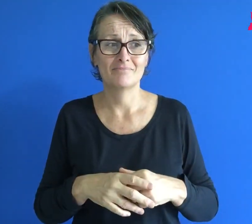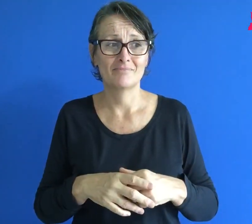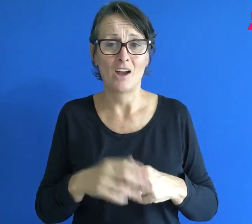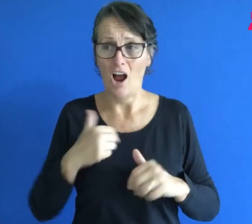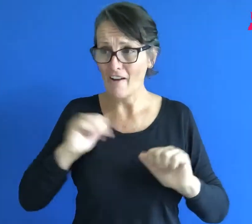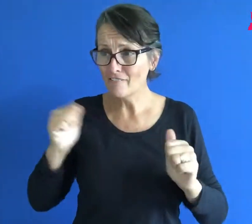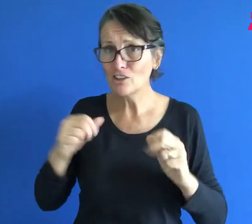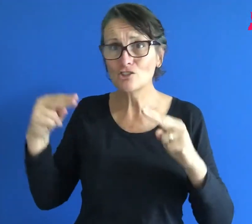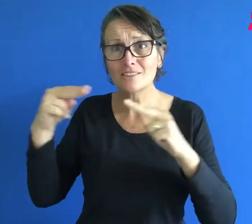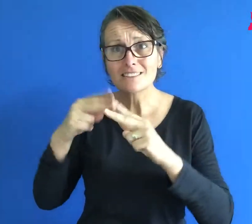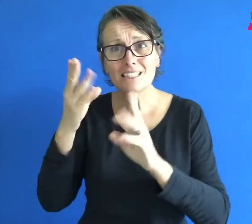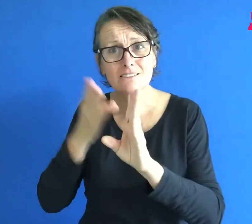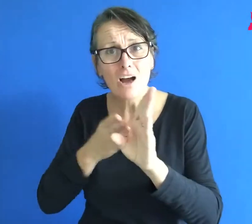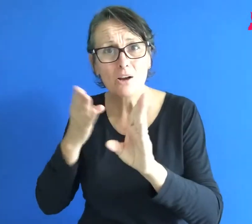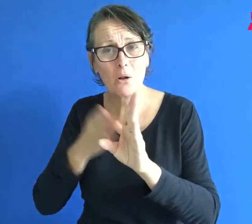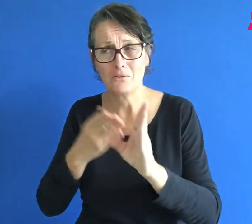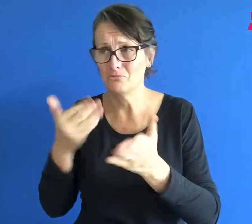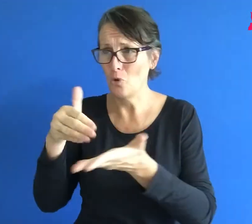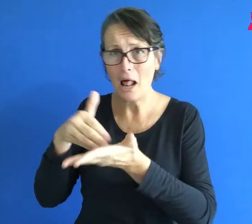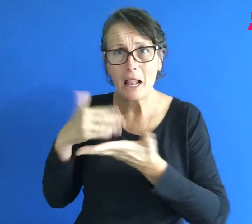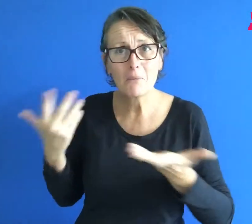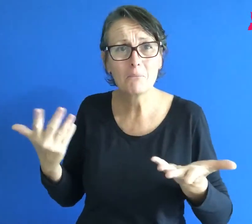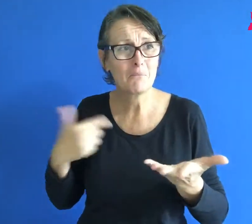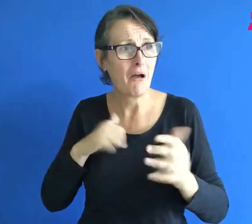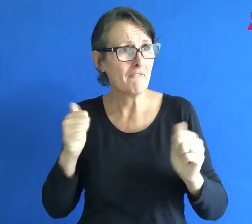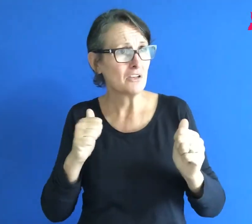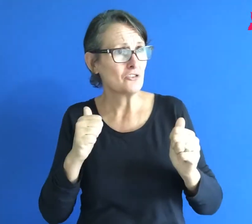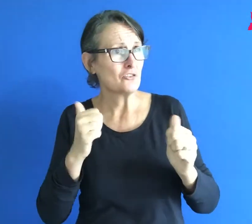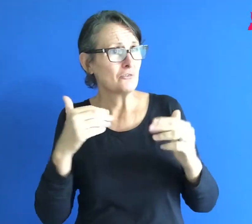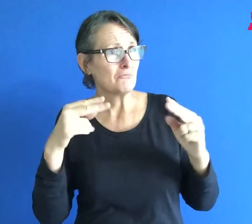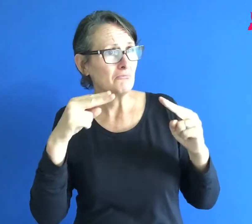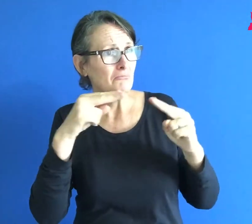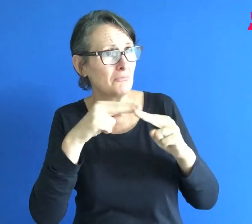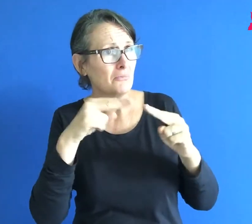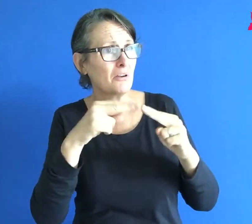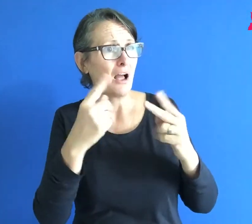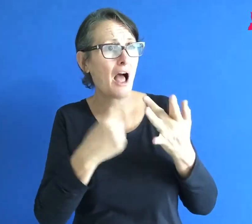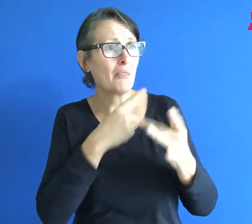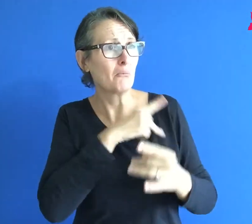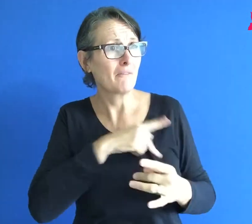been to this and that, none of it's worked. In fact, I'm worse than I was back in 2009.